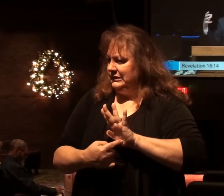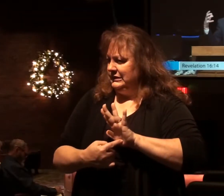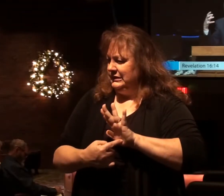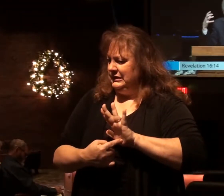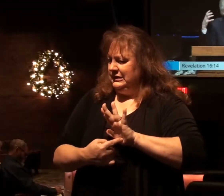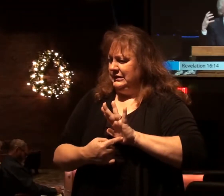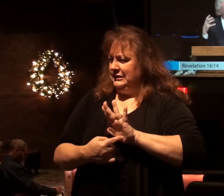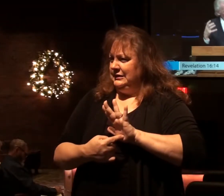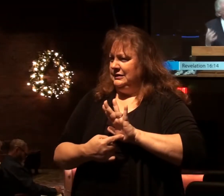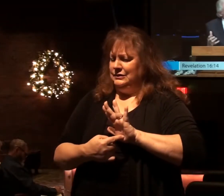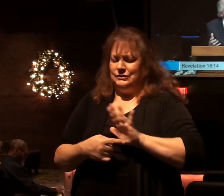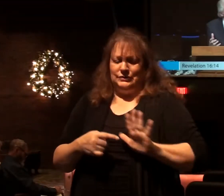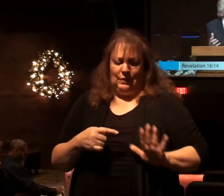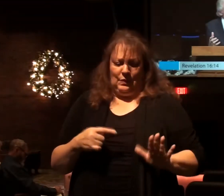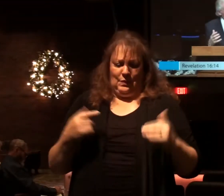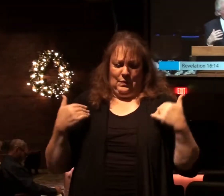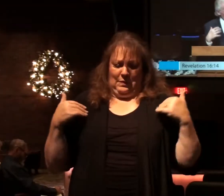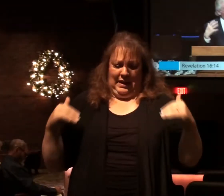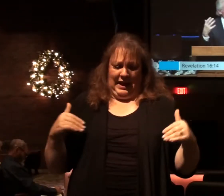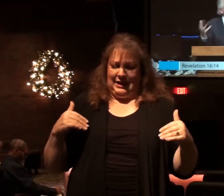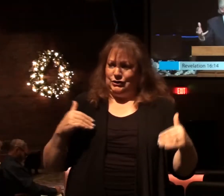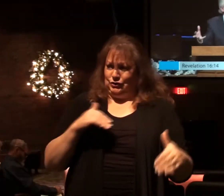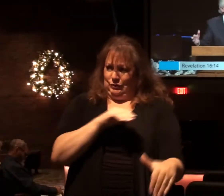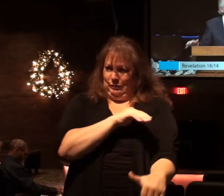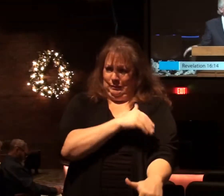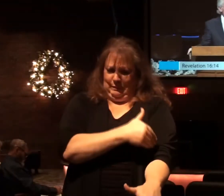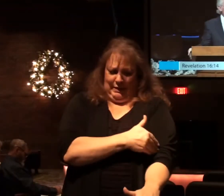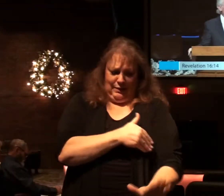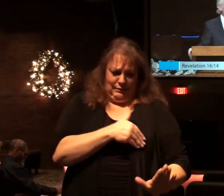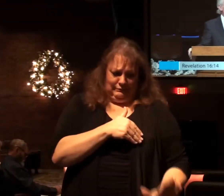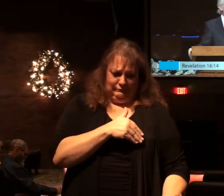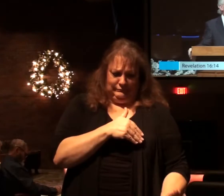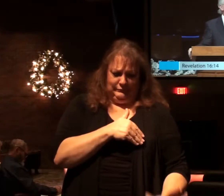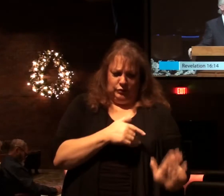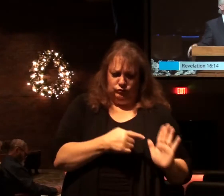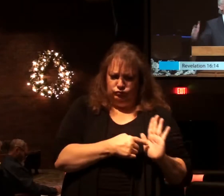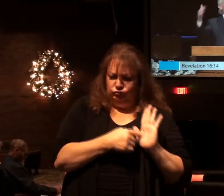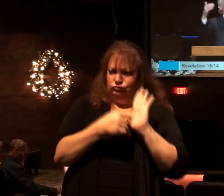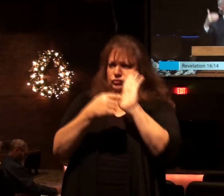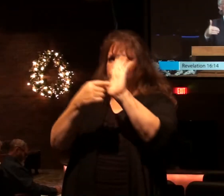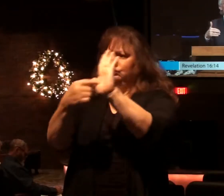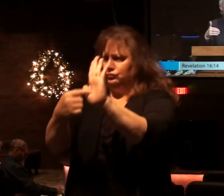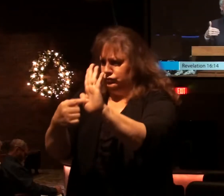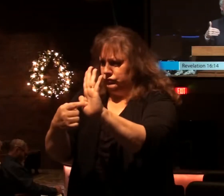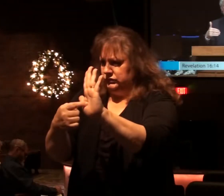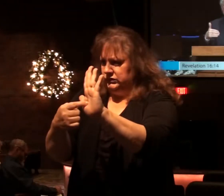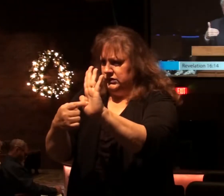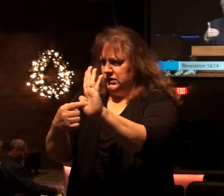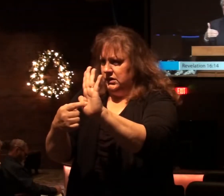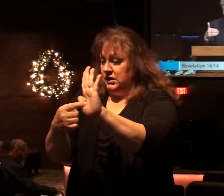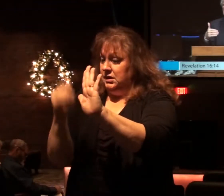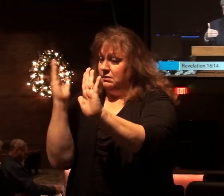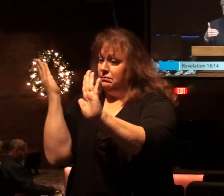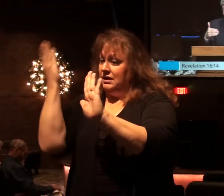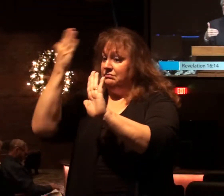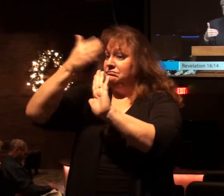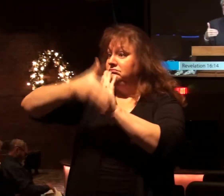So here you have demonic power being manifested, but under the